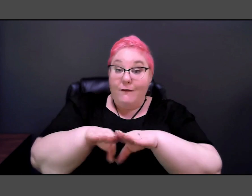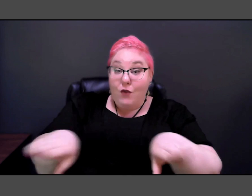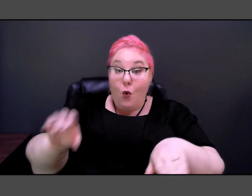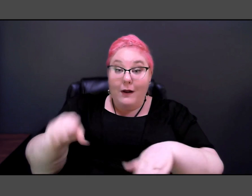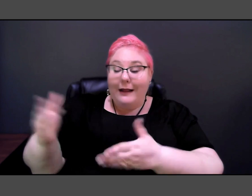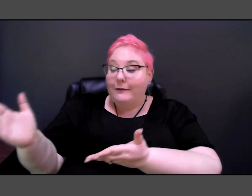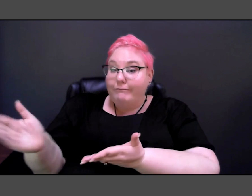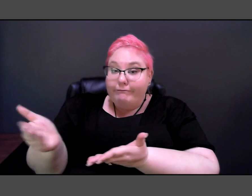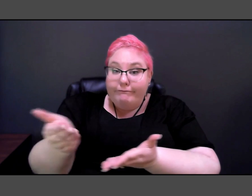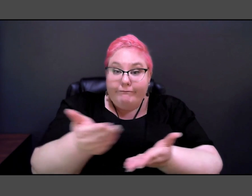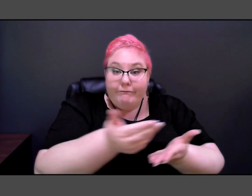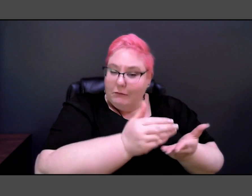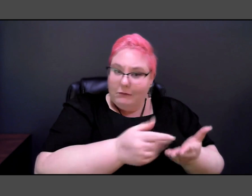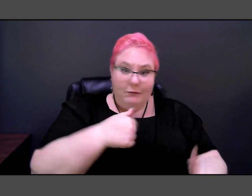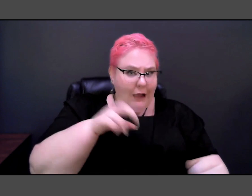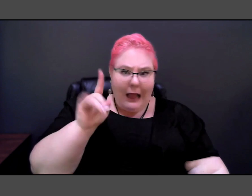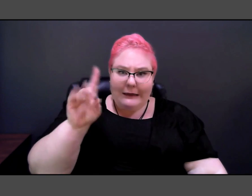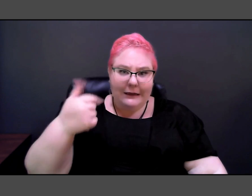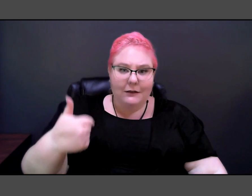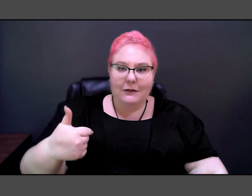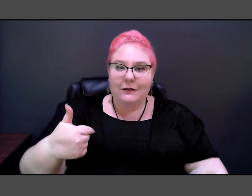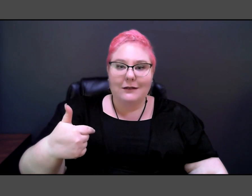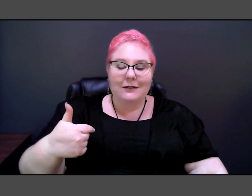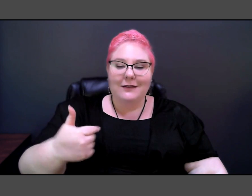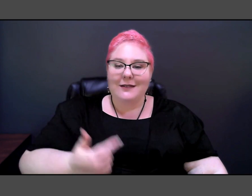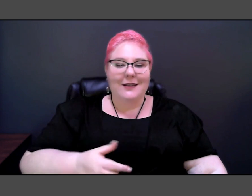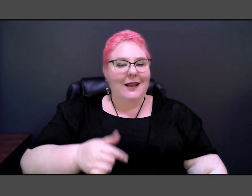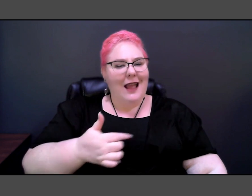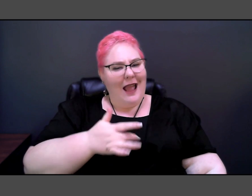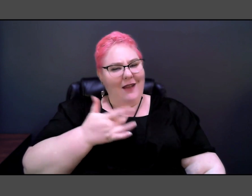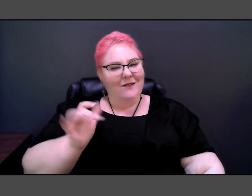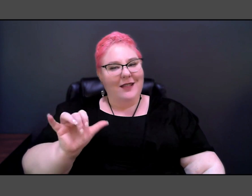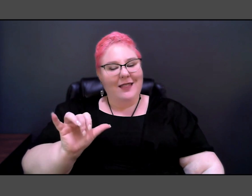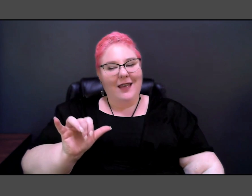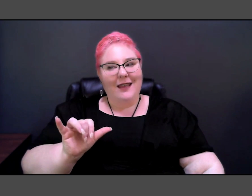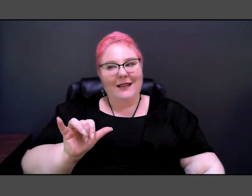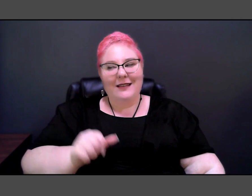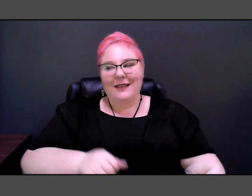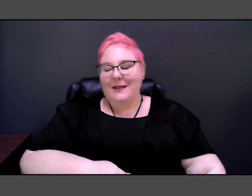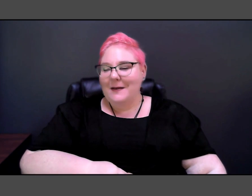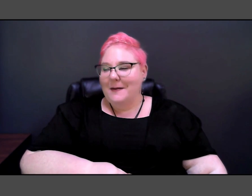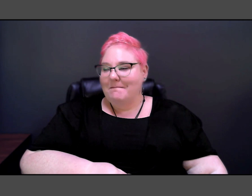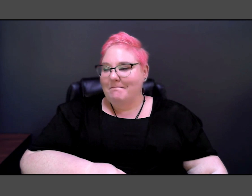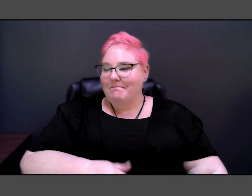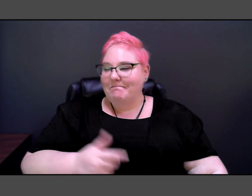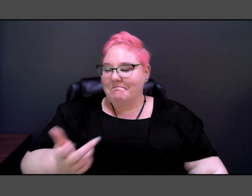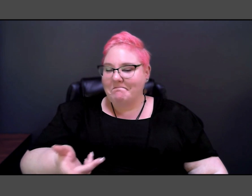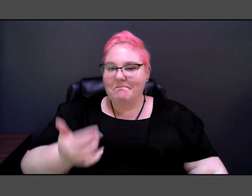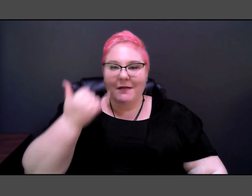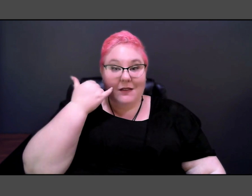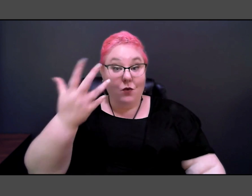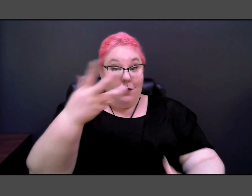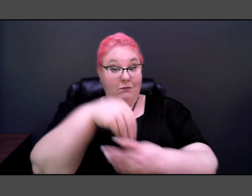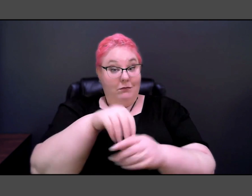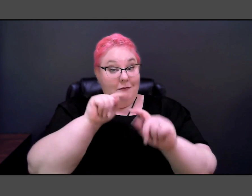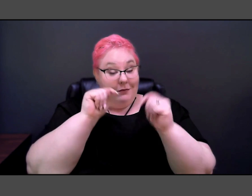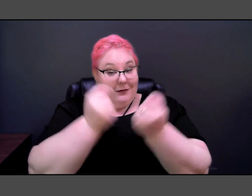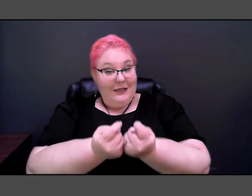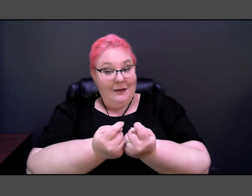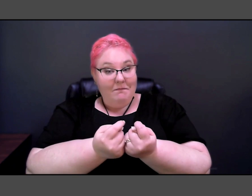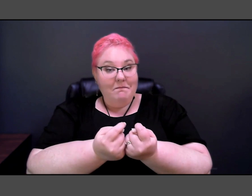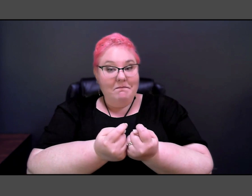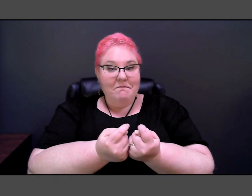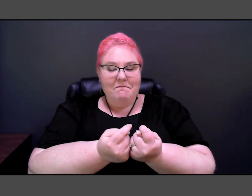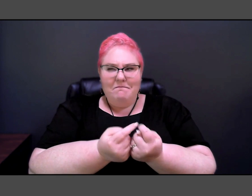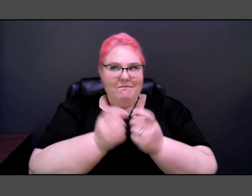it. I feel like if you are part of a team, then, no job should ever be